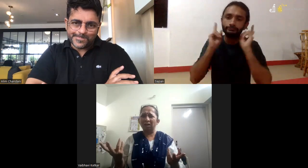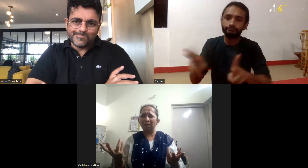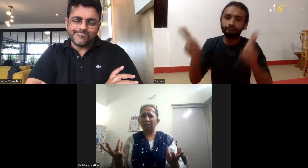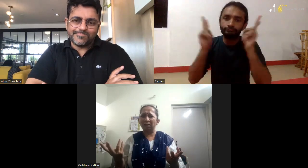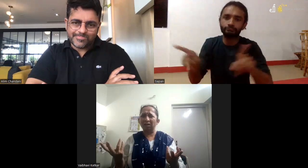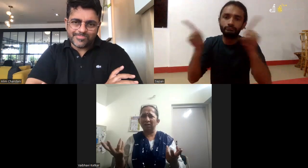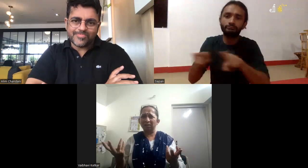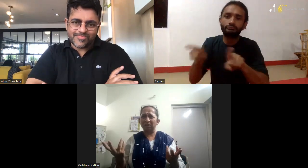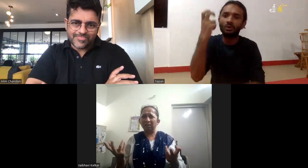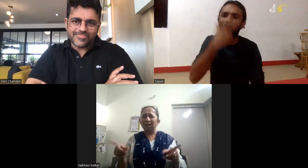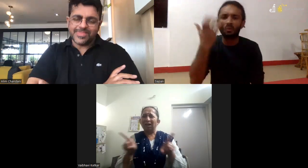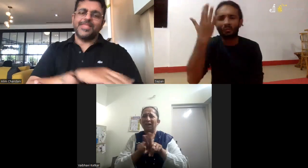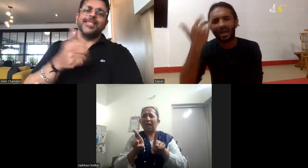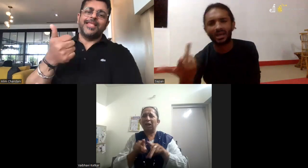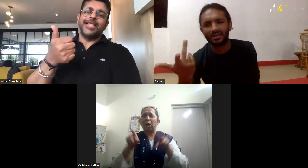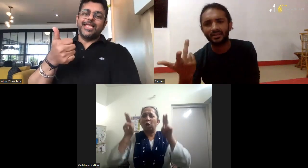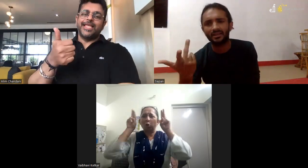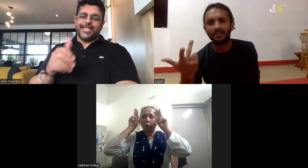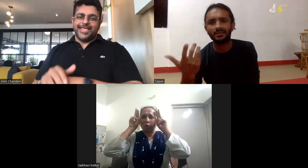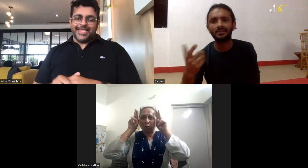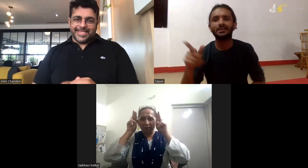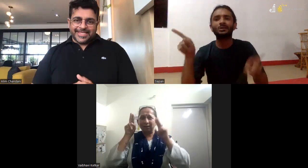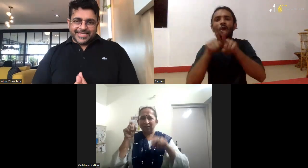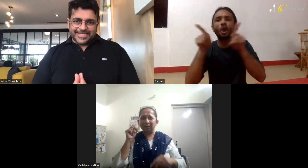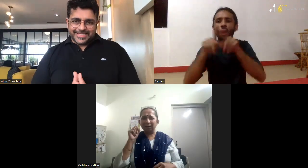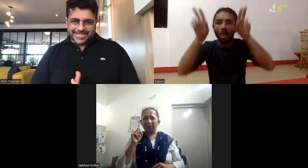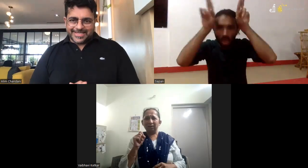how we will begin, right?